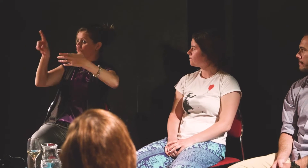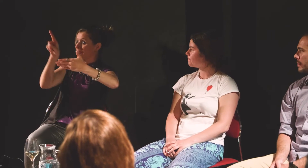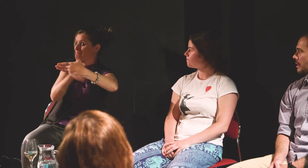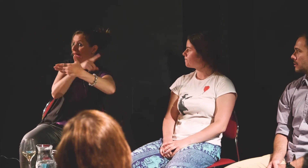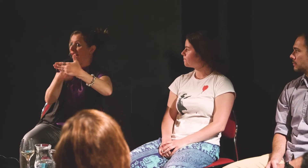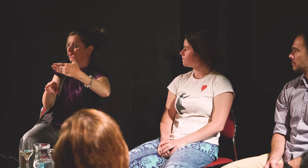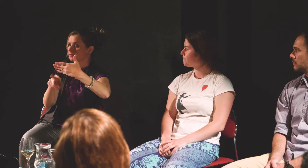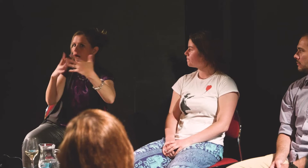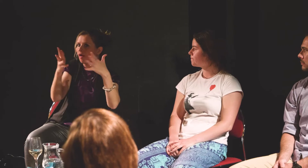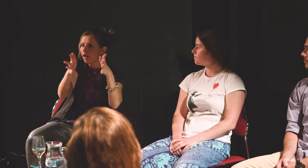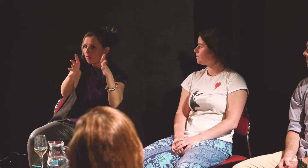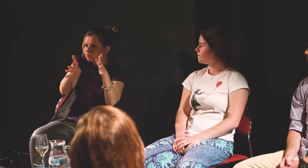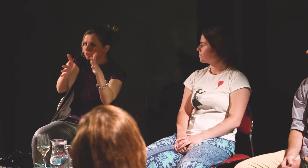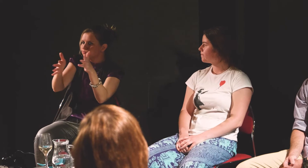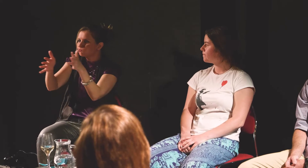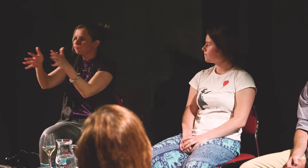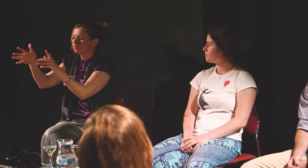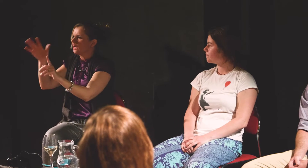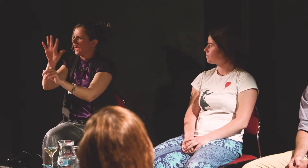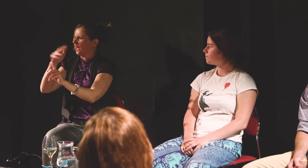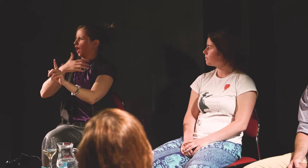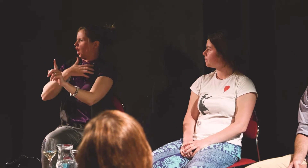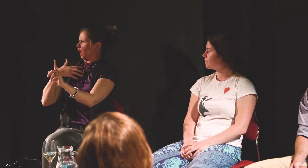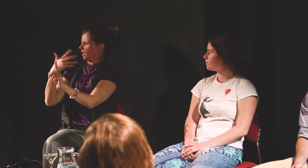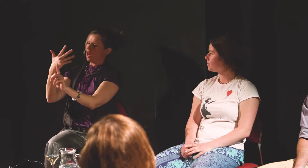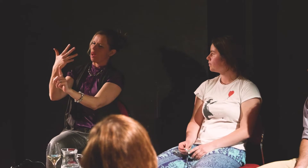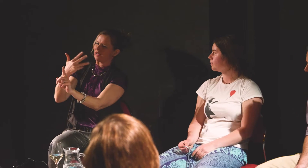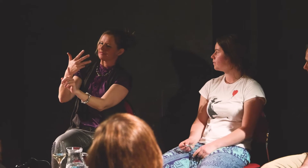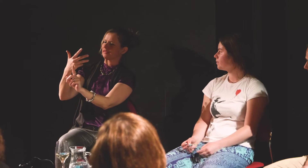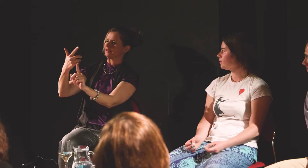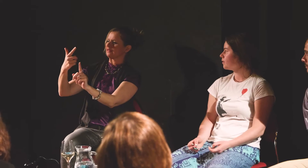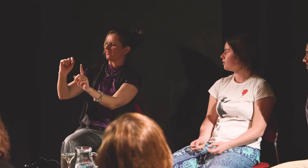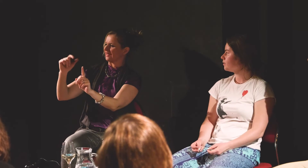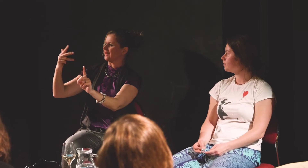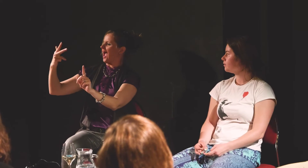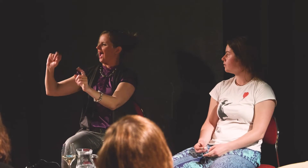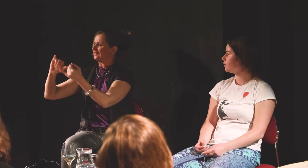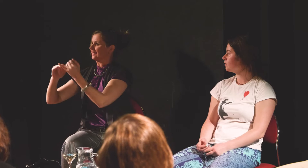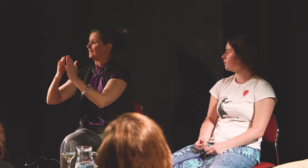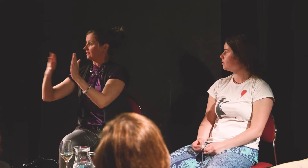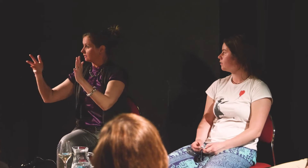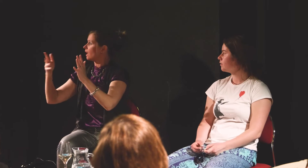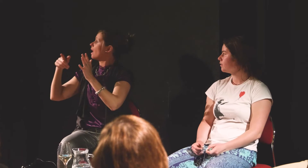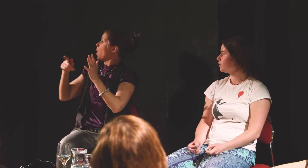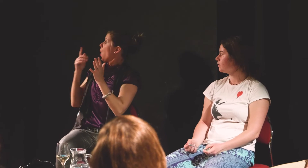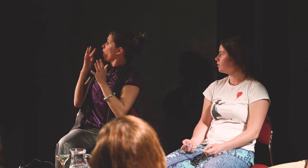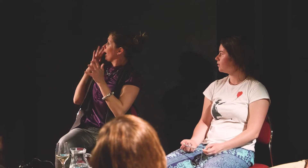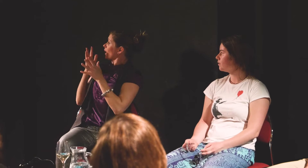so as they talked about sign language being banned, and then probably in the early 70s, 80s,